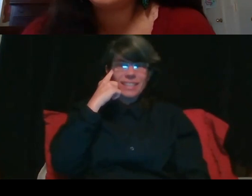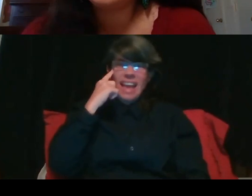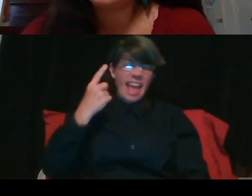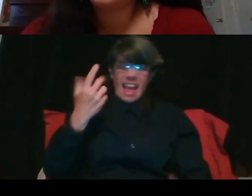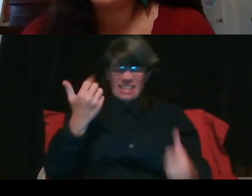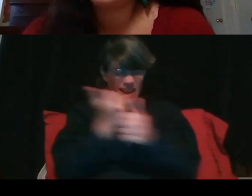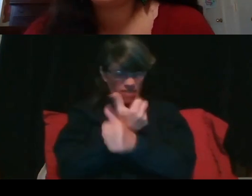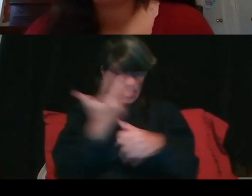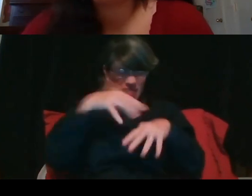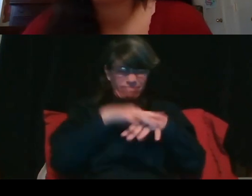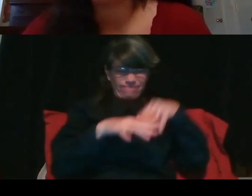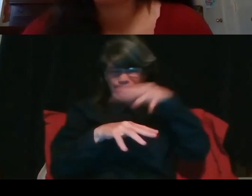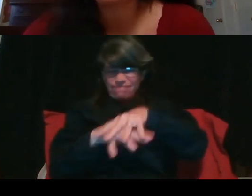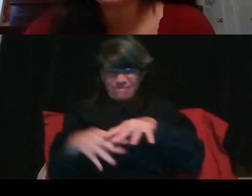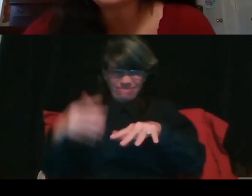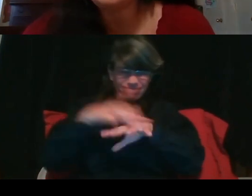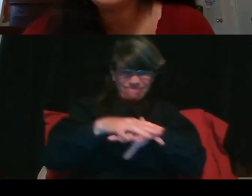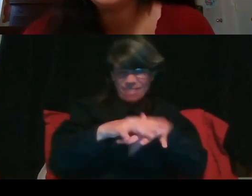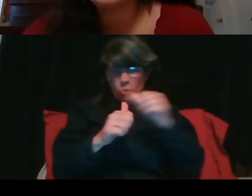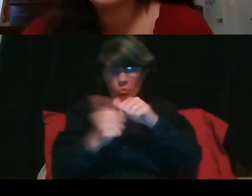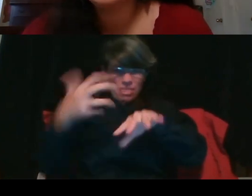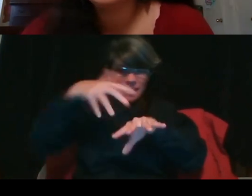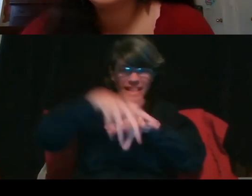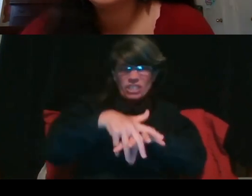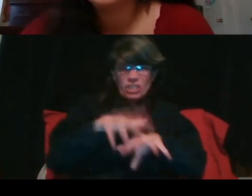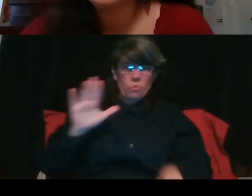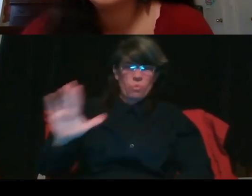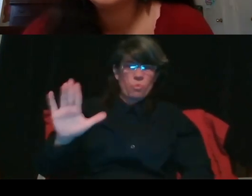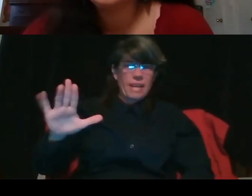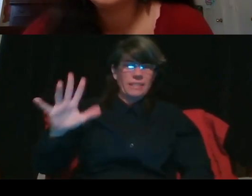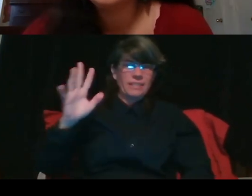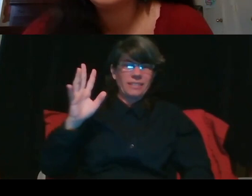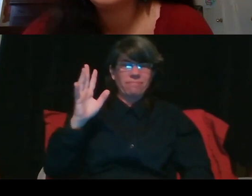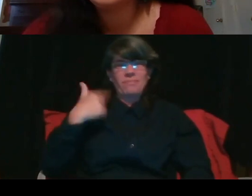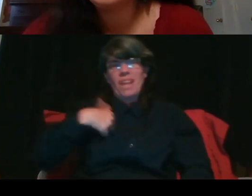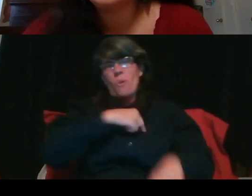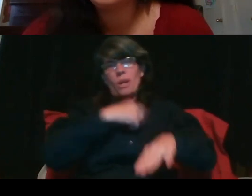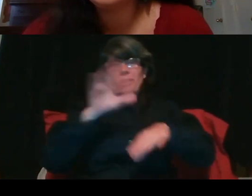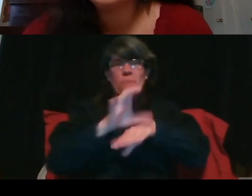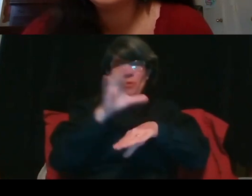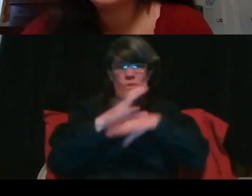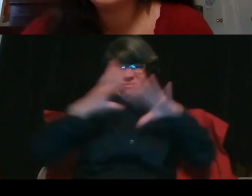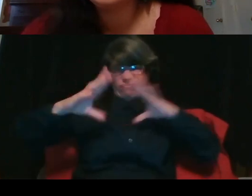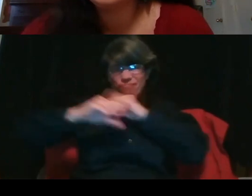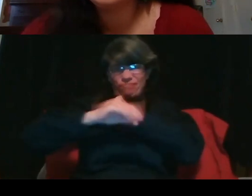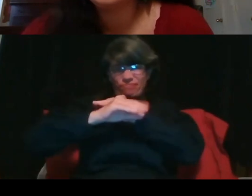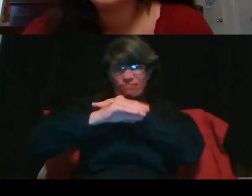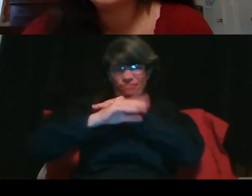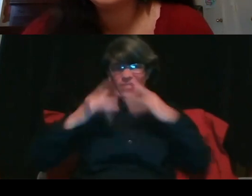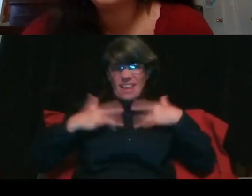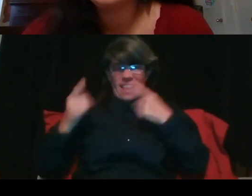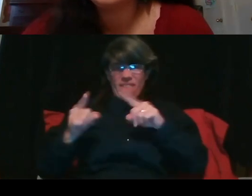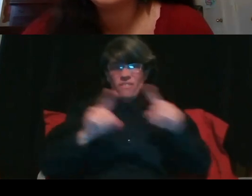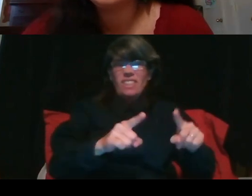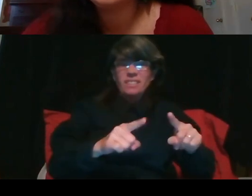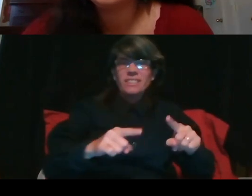with Indigenous Ways virtual events, particularly in the wisdom circle where